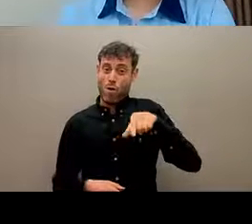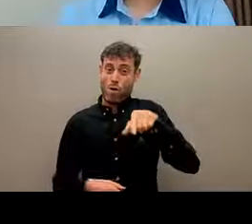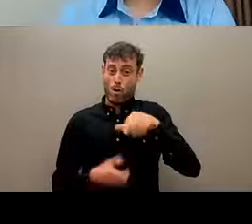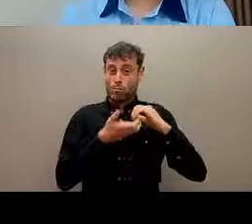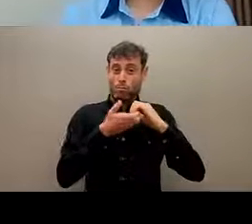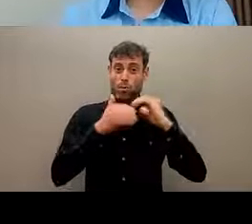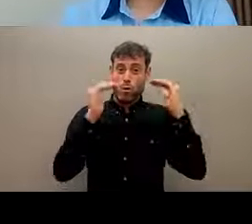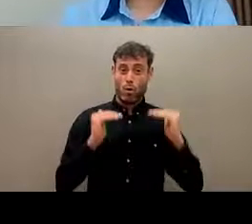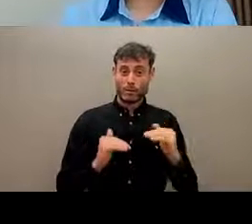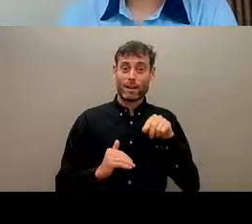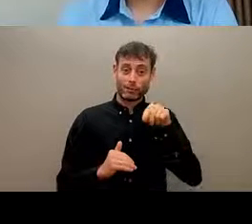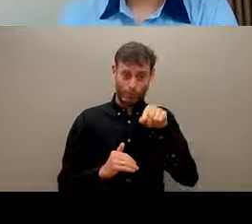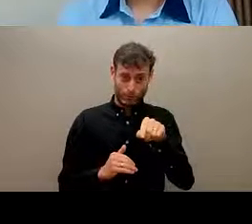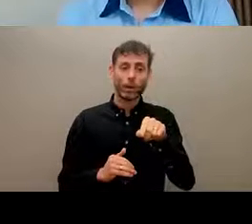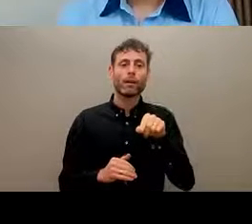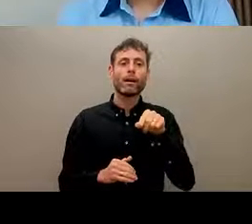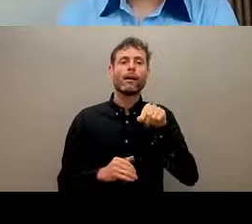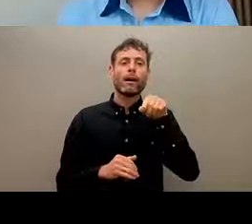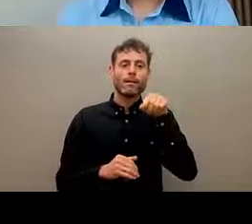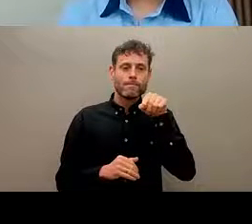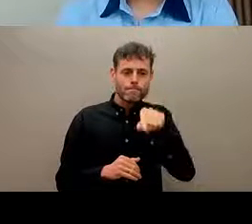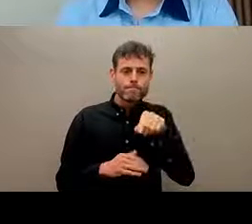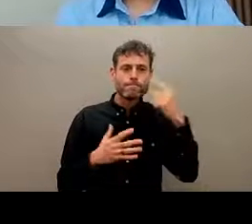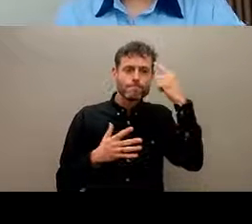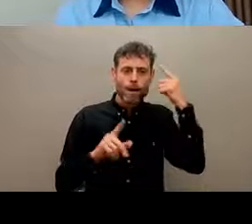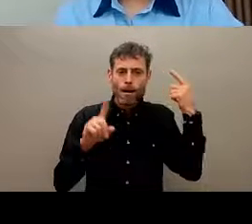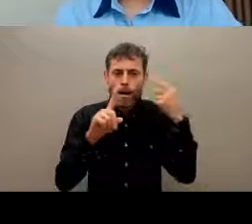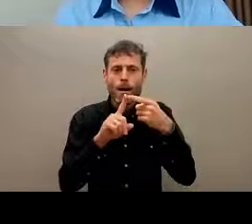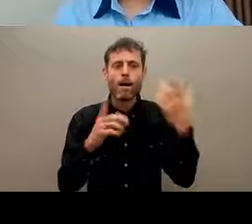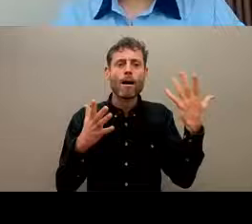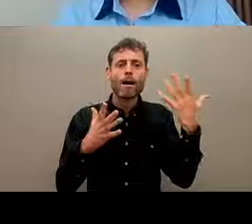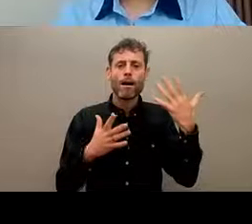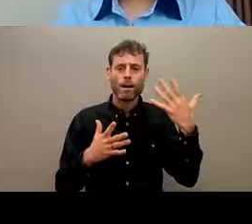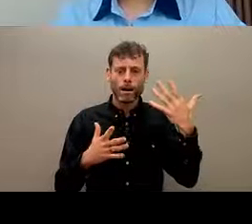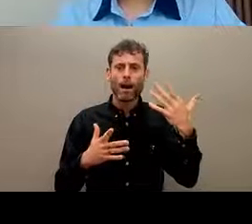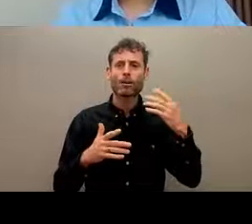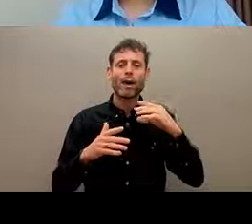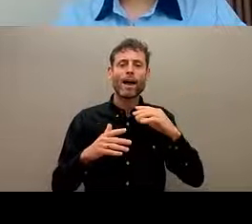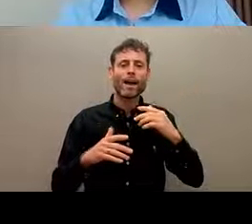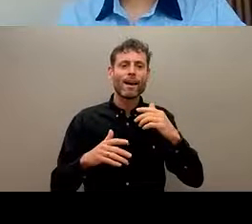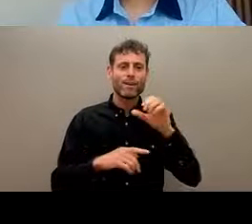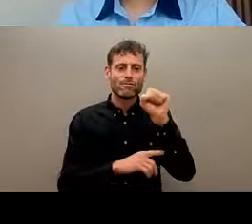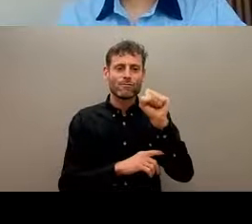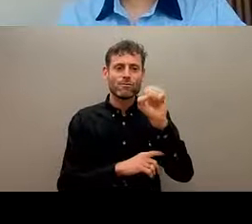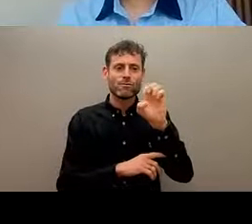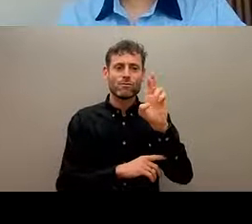organizations, including Serve. And we focus on English teaching and cultural exchange.